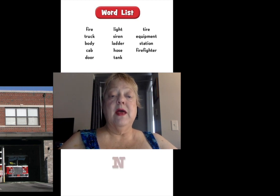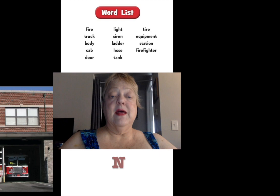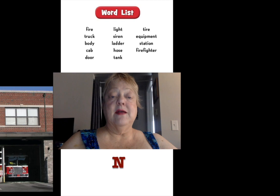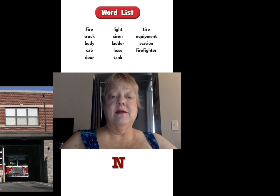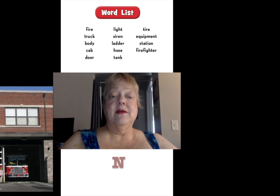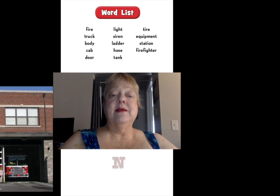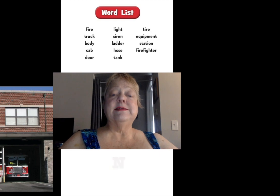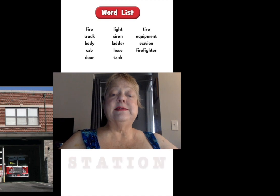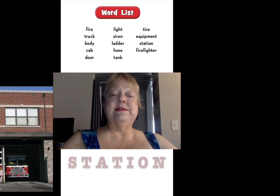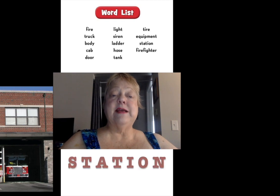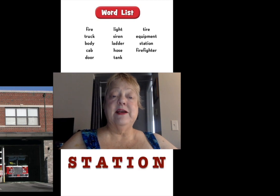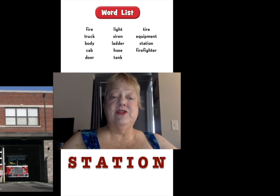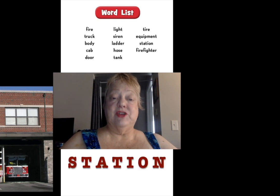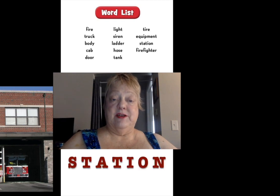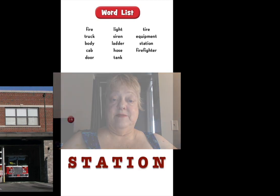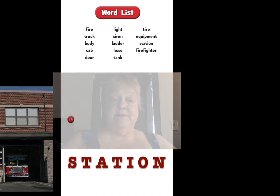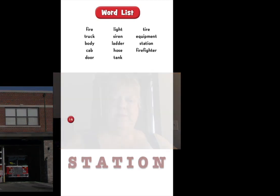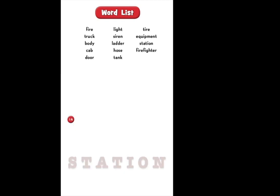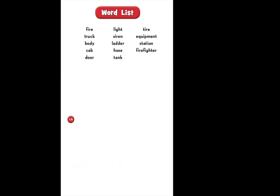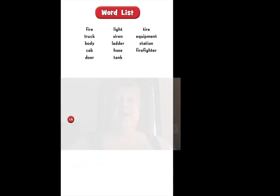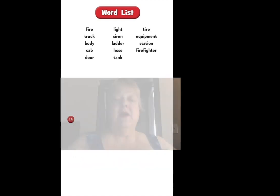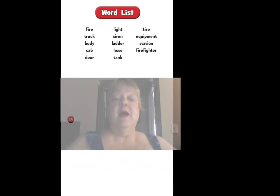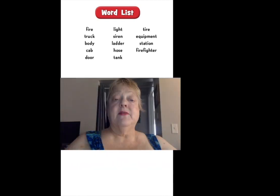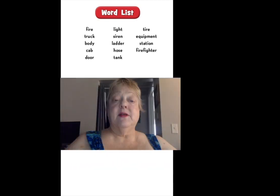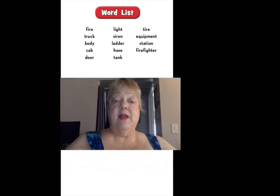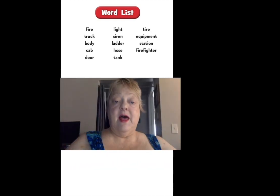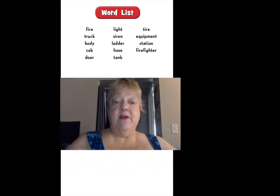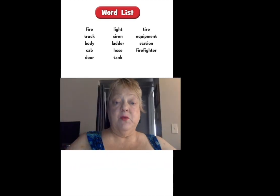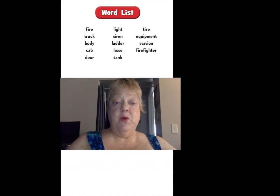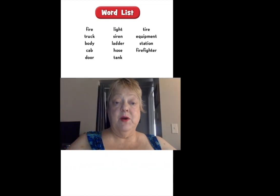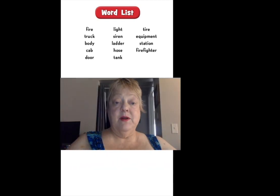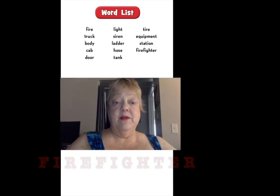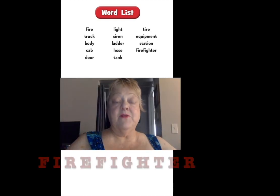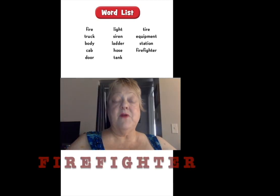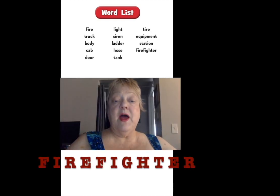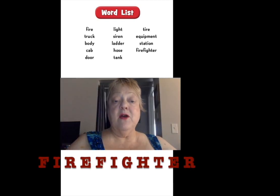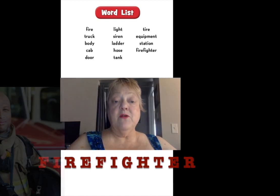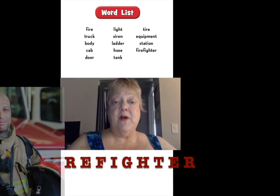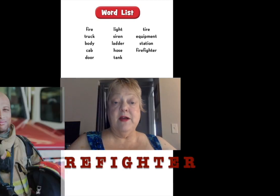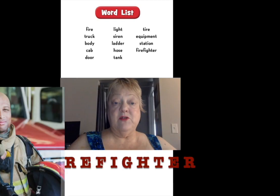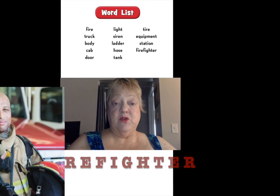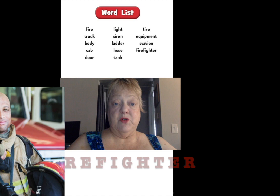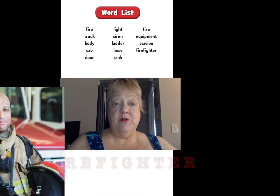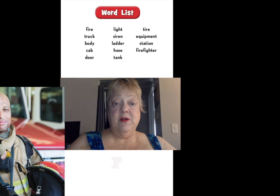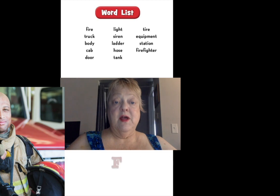S-T-A-T-I-O-N, station. The last word is firefighter,